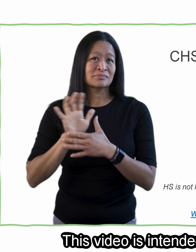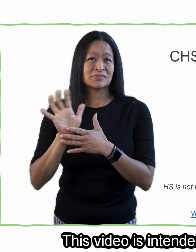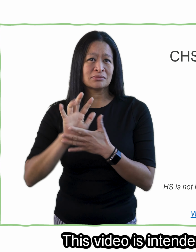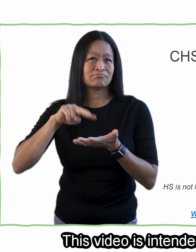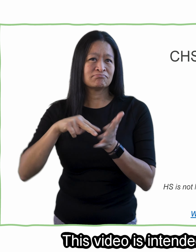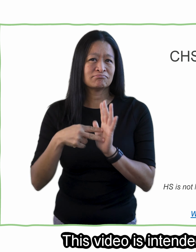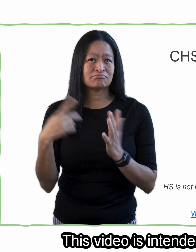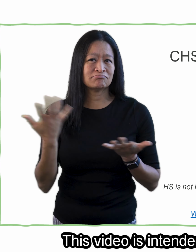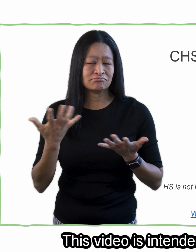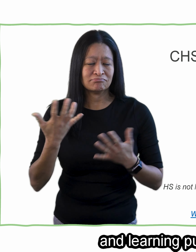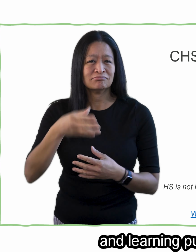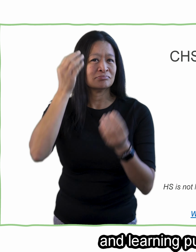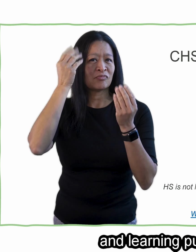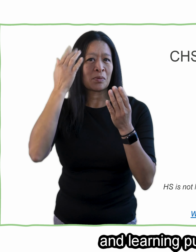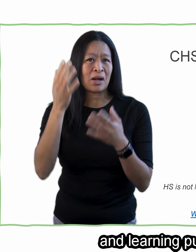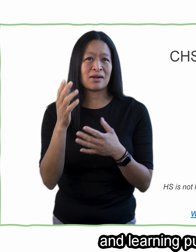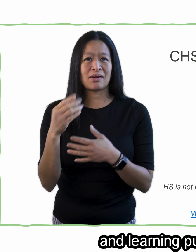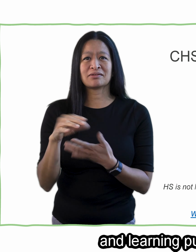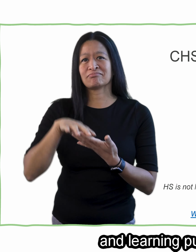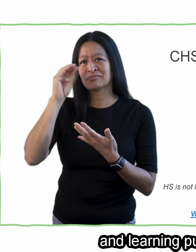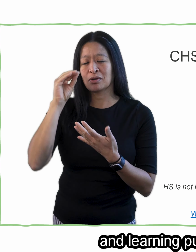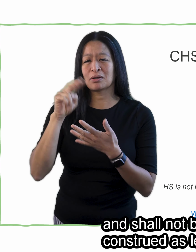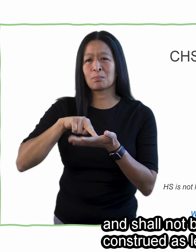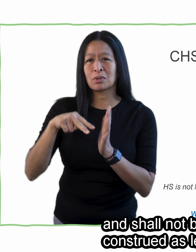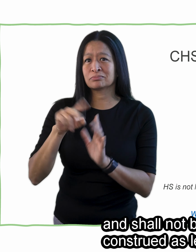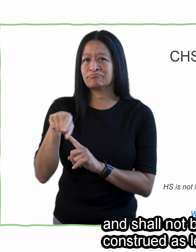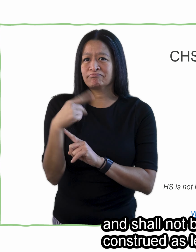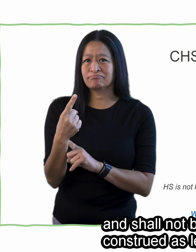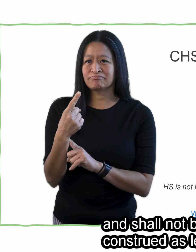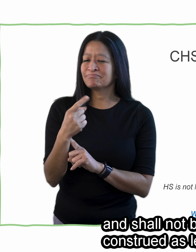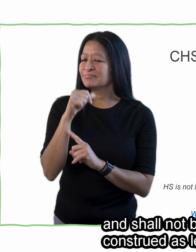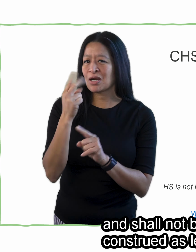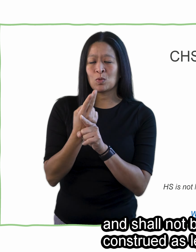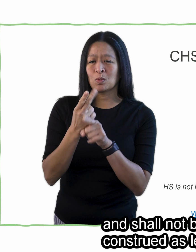intended for informational and learning purposes only and shall not be construed as legal advice.